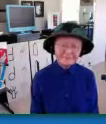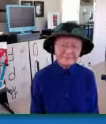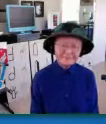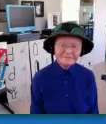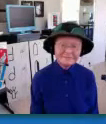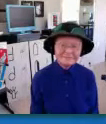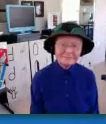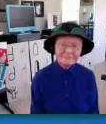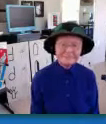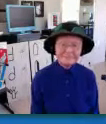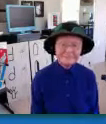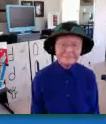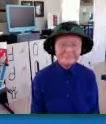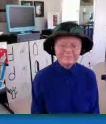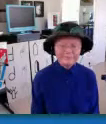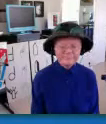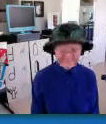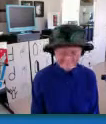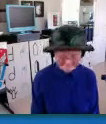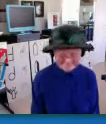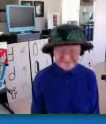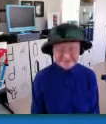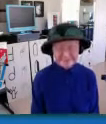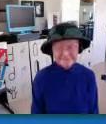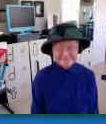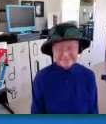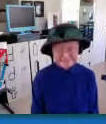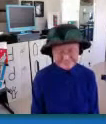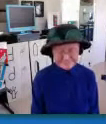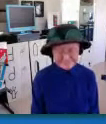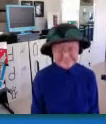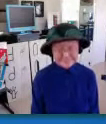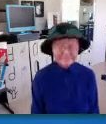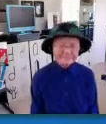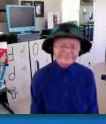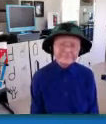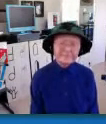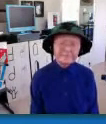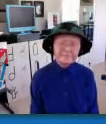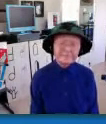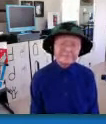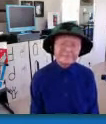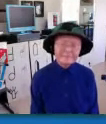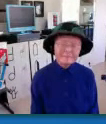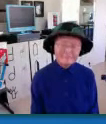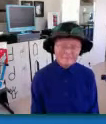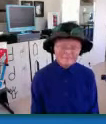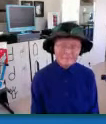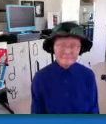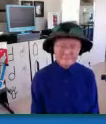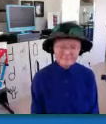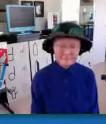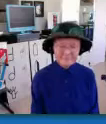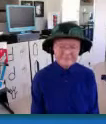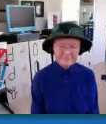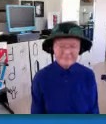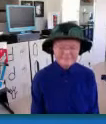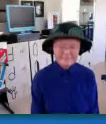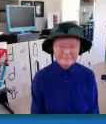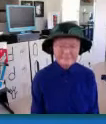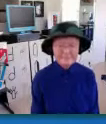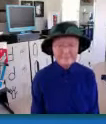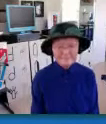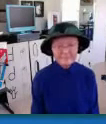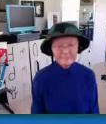research because it's compact. There's a lot of information in each symbol. So especially in those